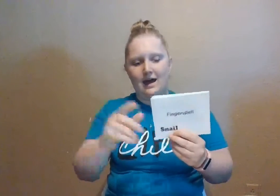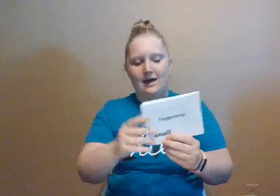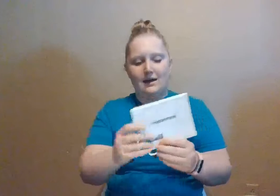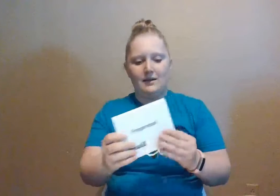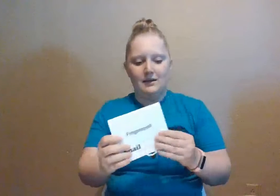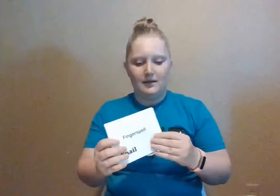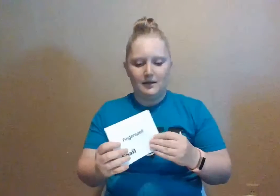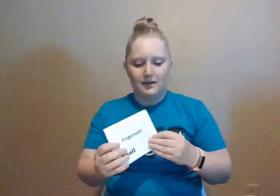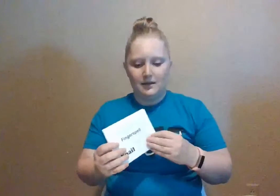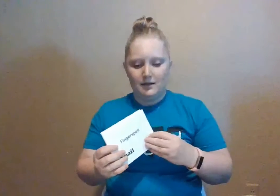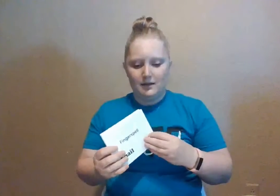S-N-A-I-L.